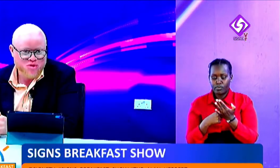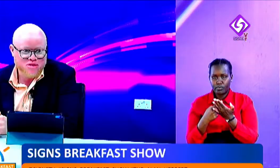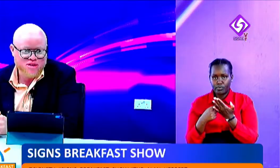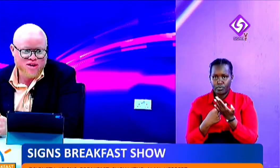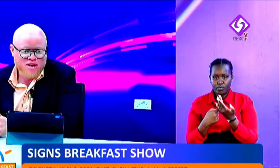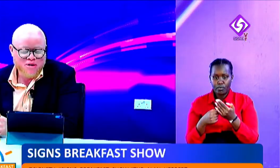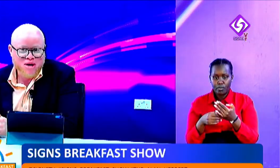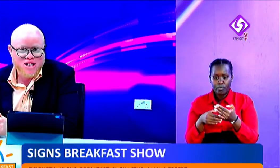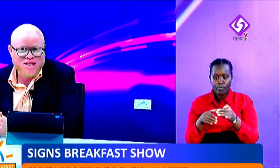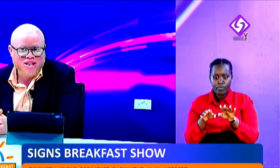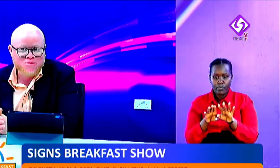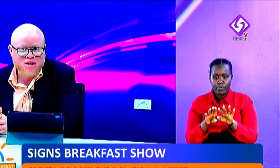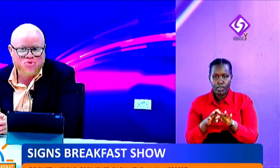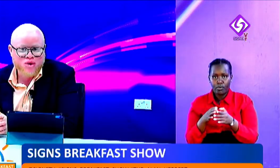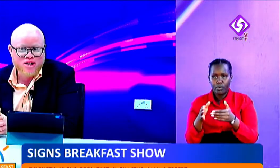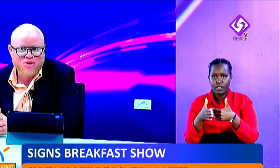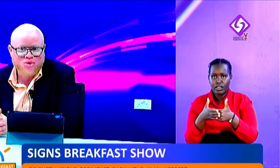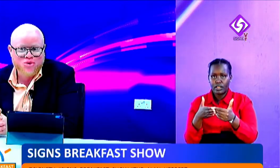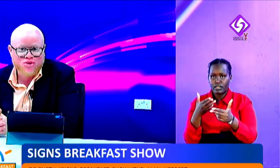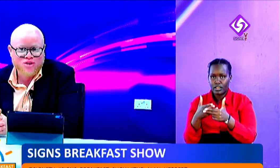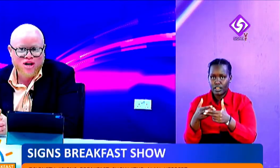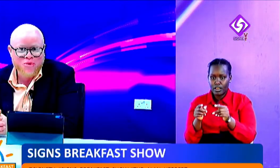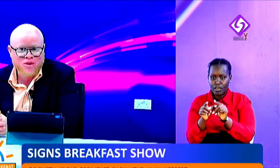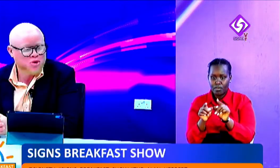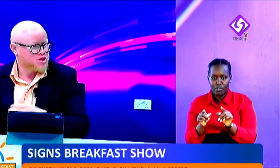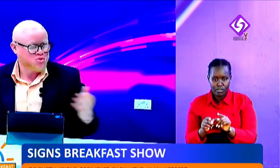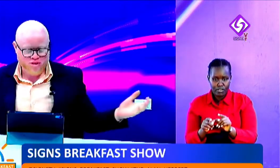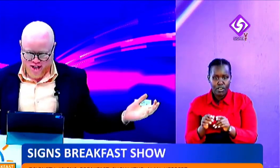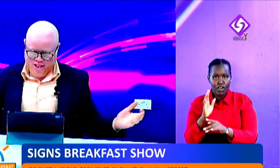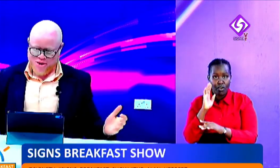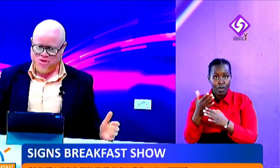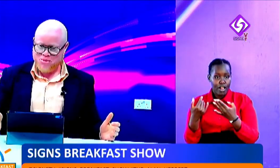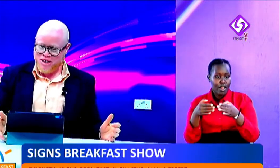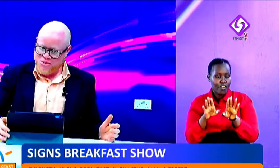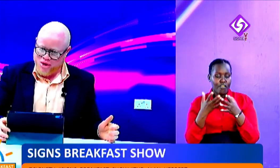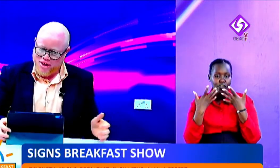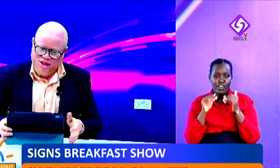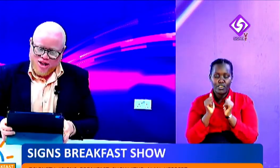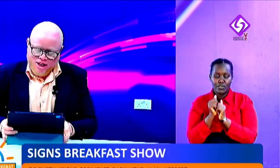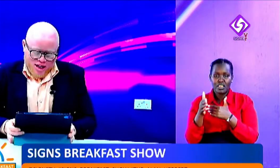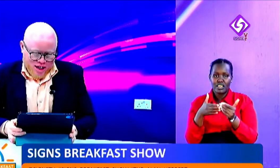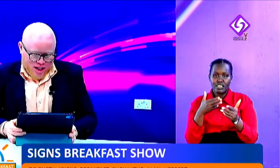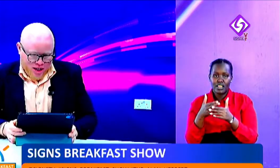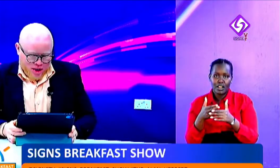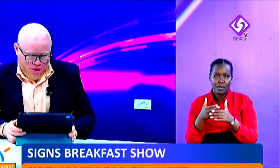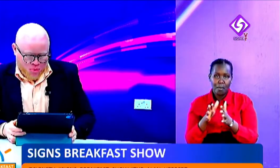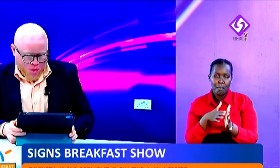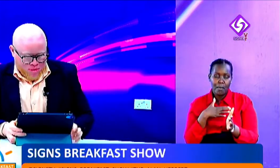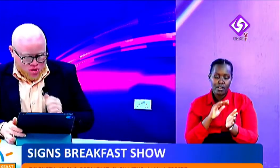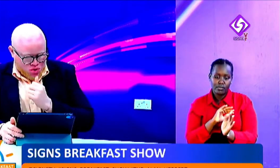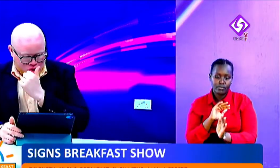with my sign name as well, or I will close it with sign language. But anyway, welcome to studio,